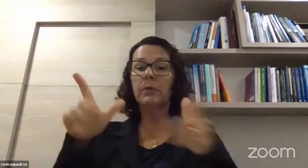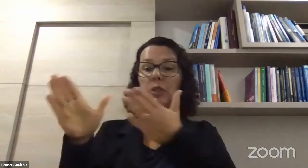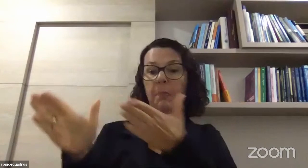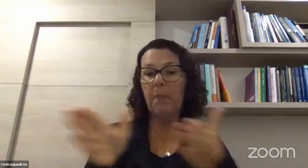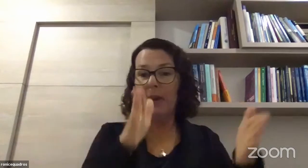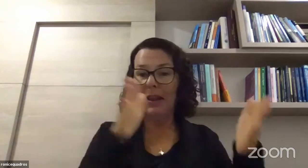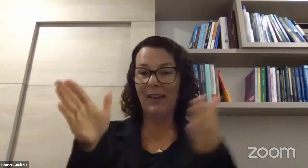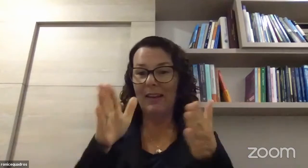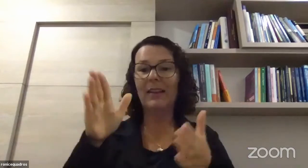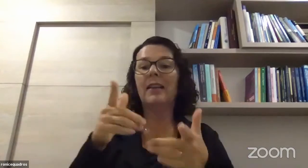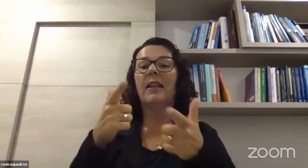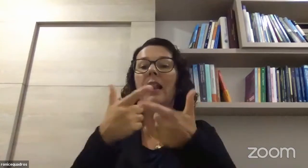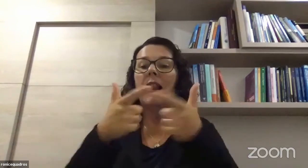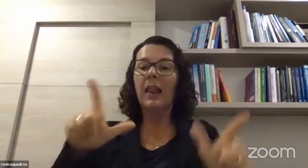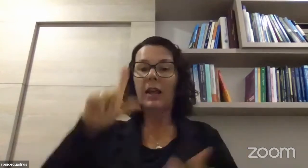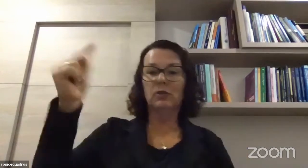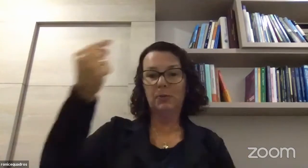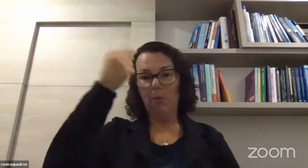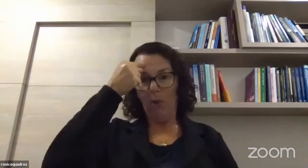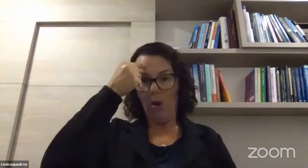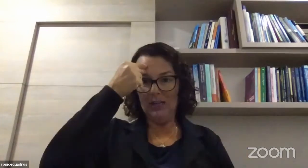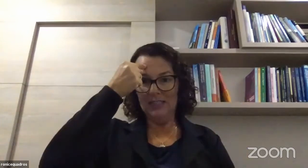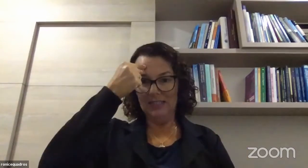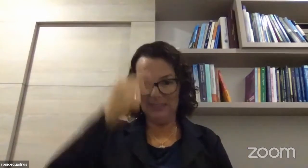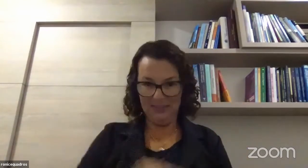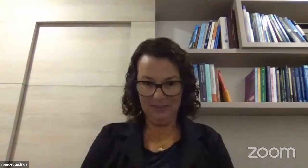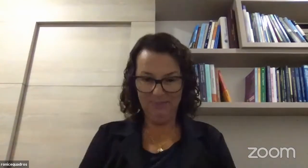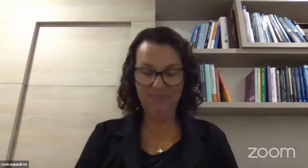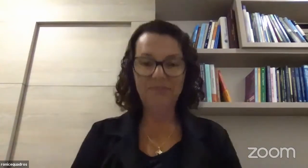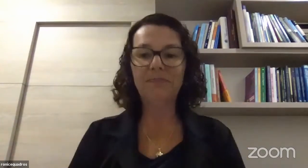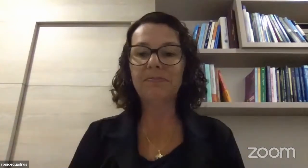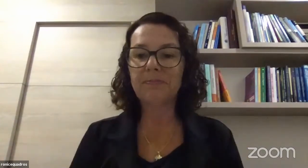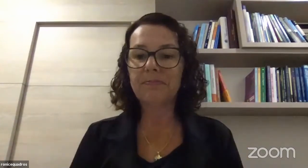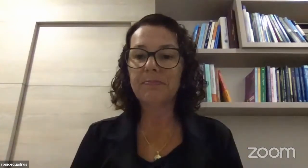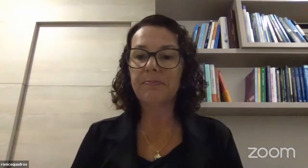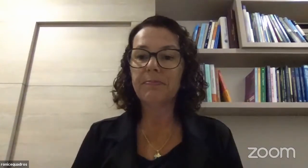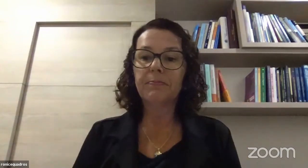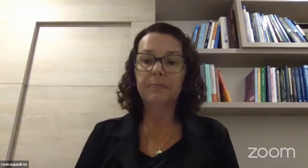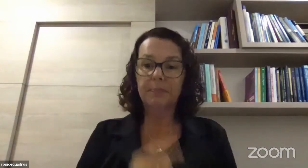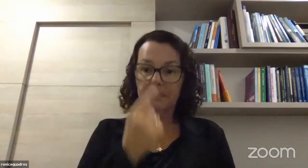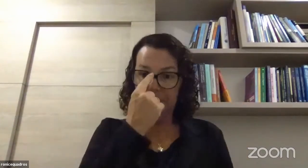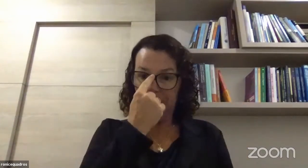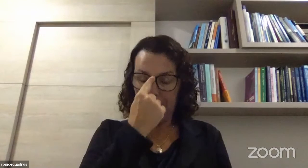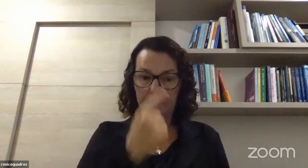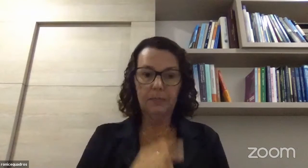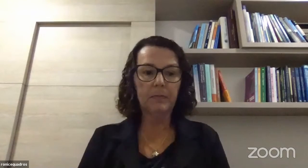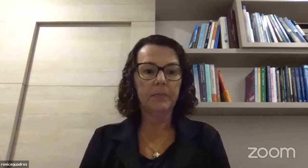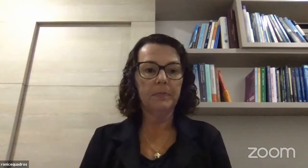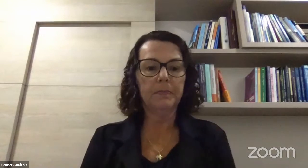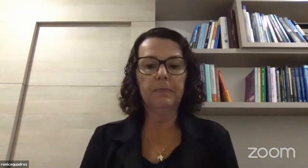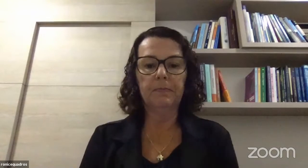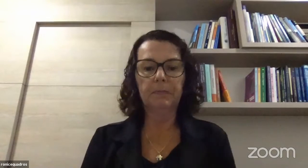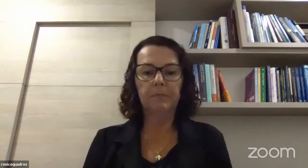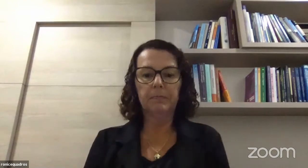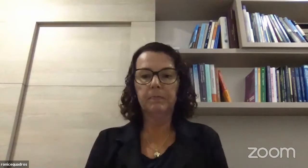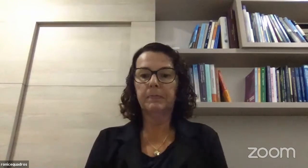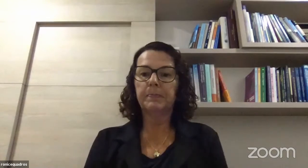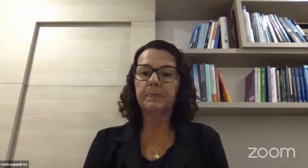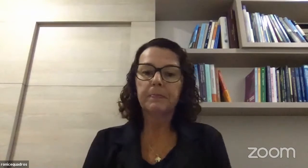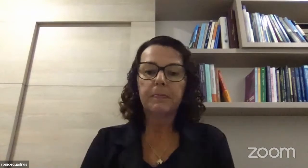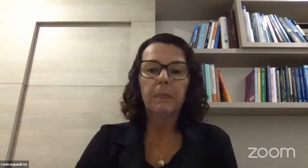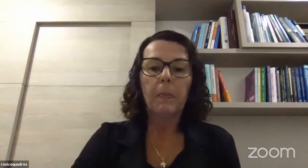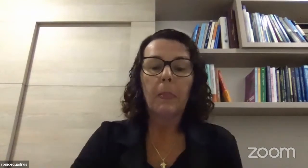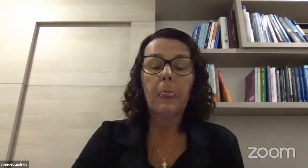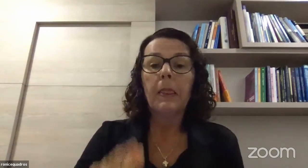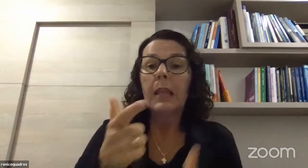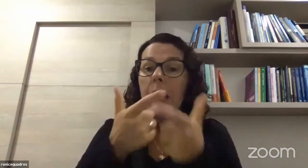Also, we need to remember that language is important, language planning is important